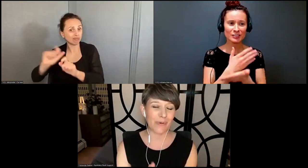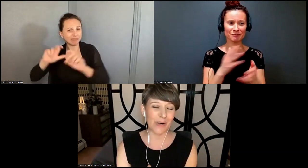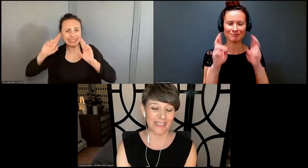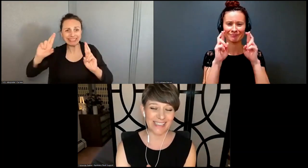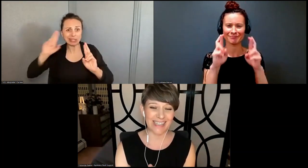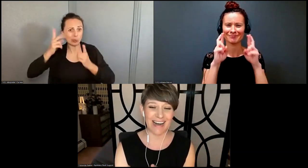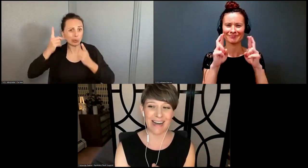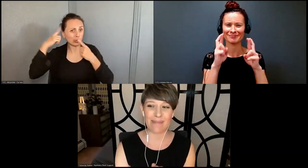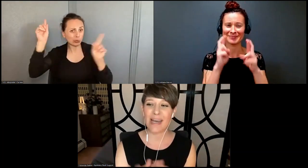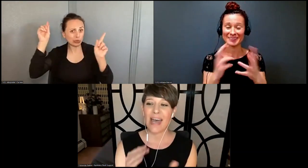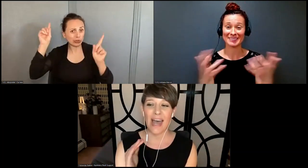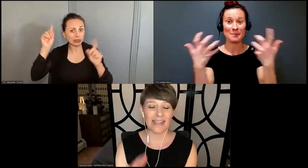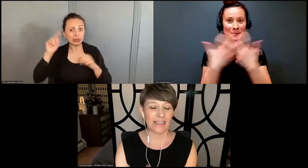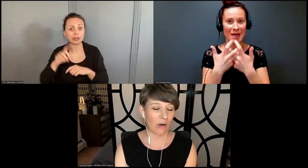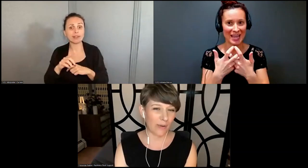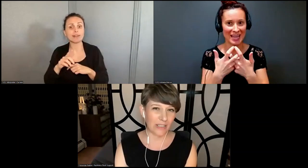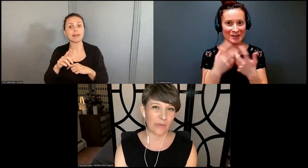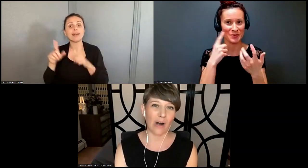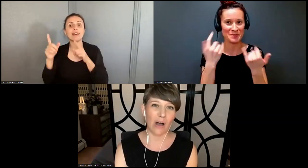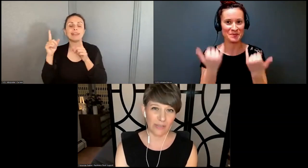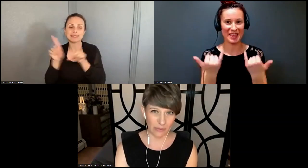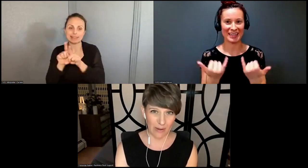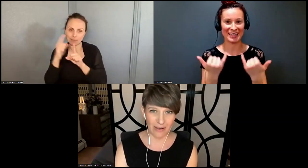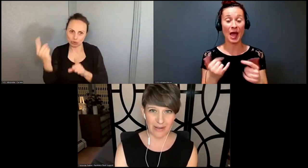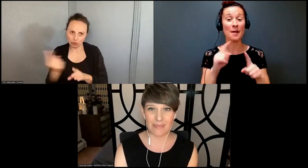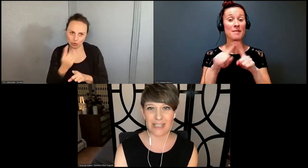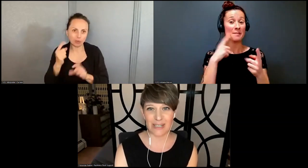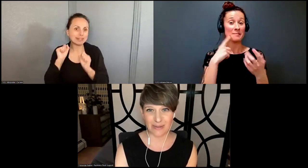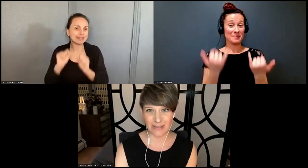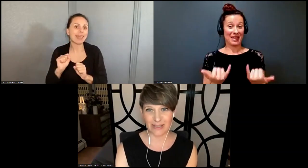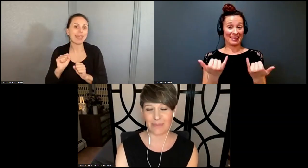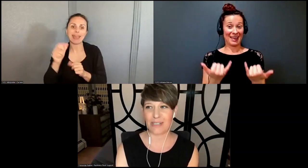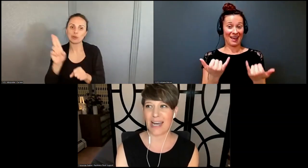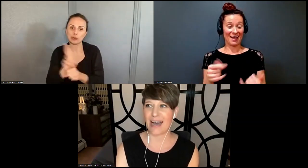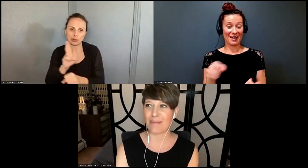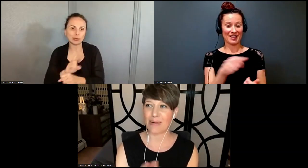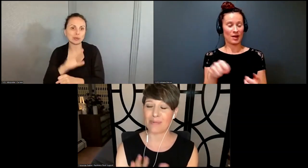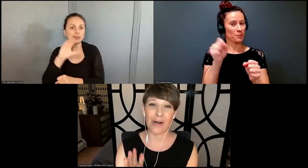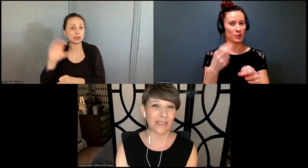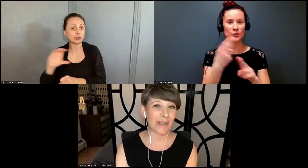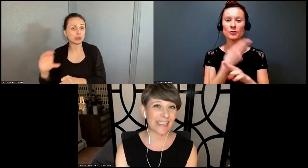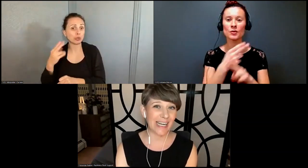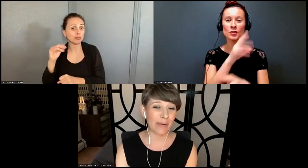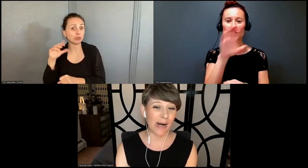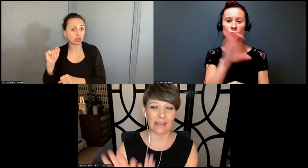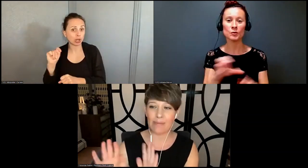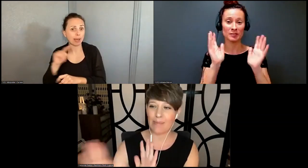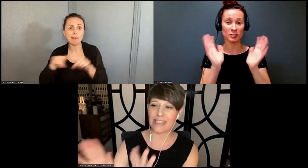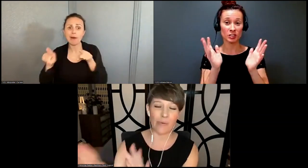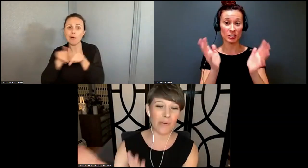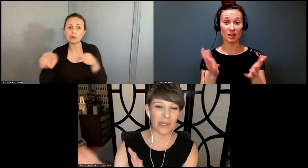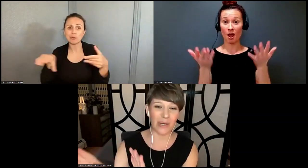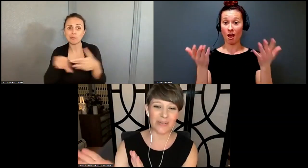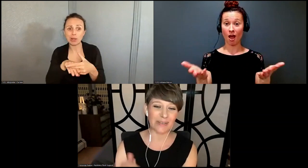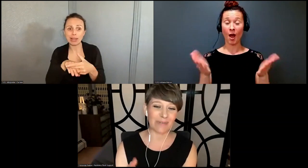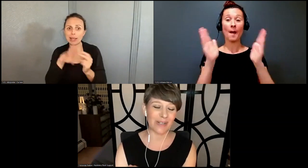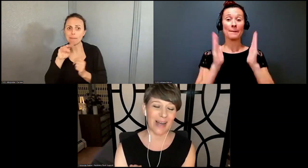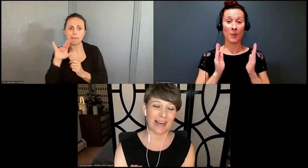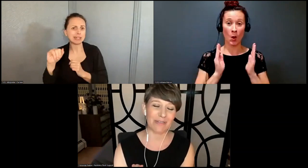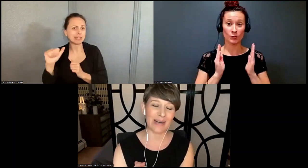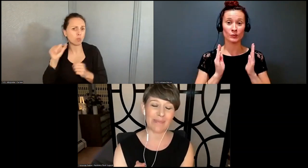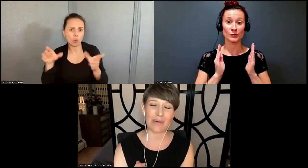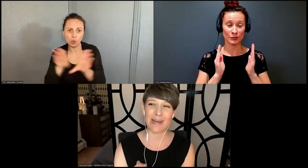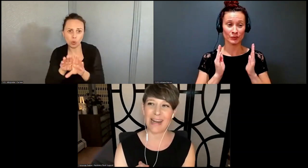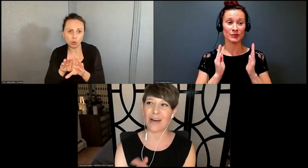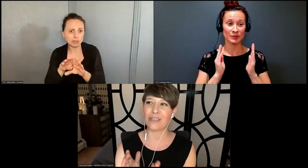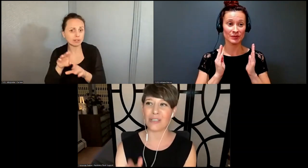it works this time. As always, you are also welcome to use the Zoom chat, but we're also going to take a break. The Menti won't close, so if you don't